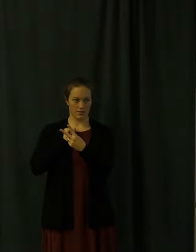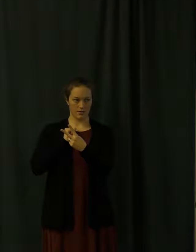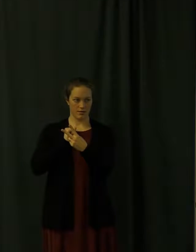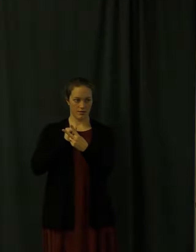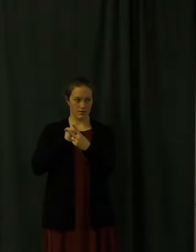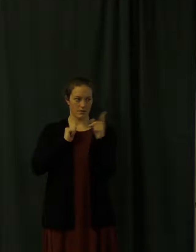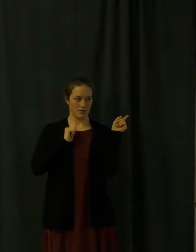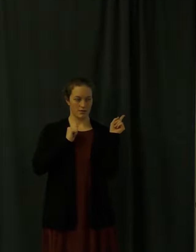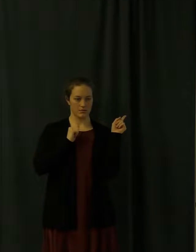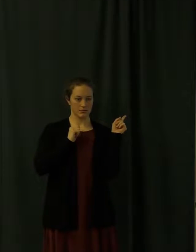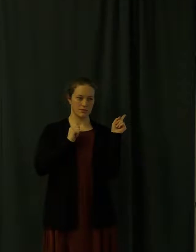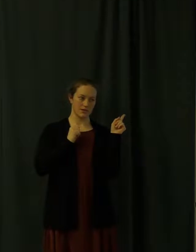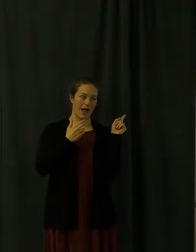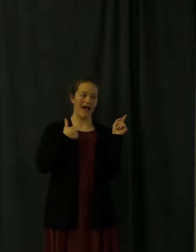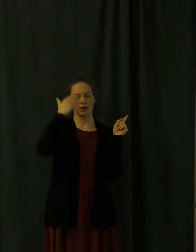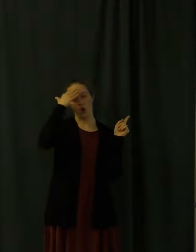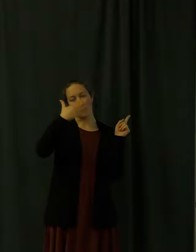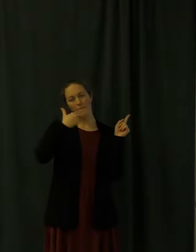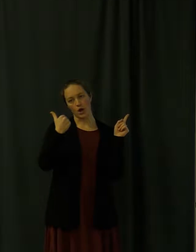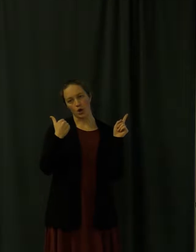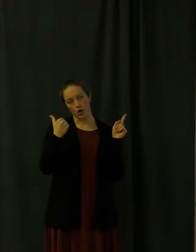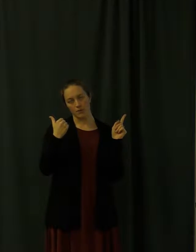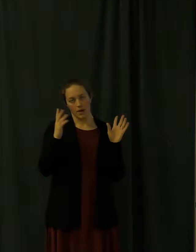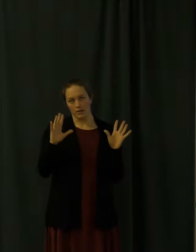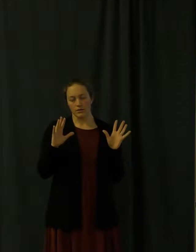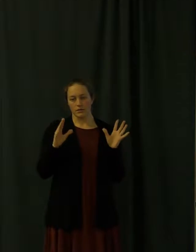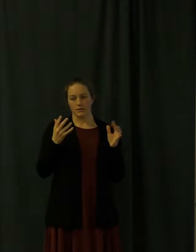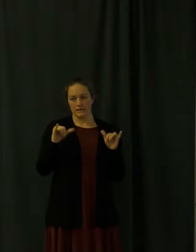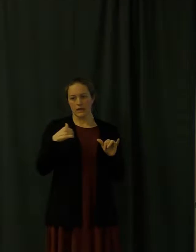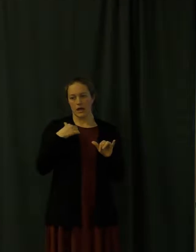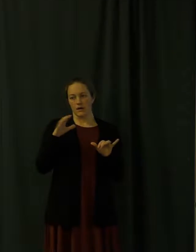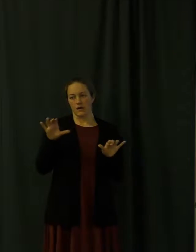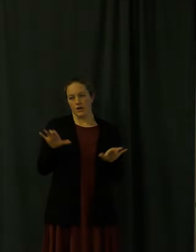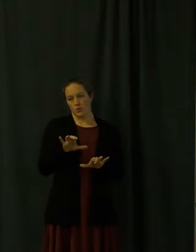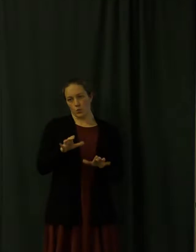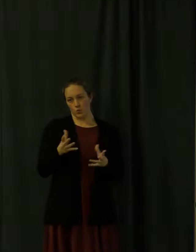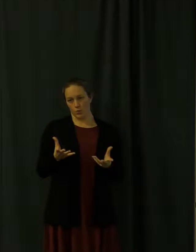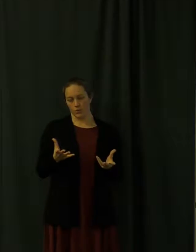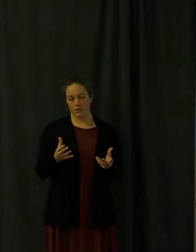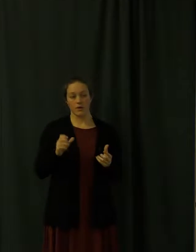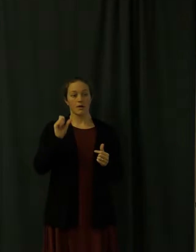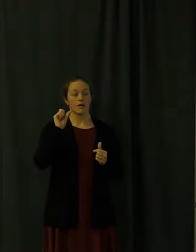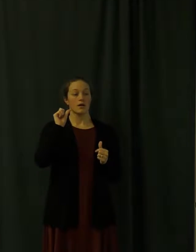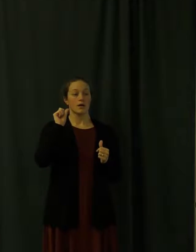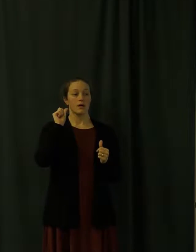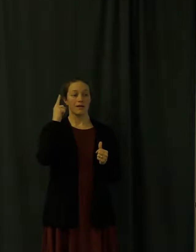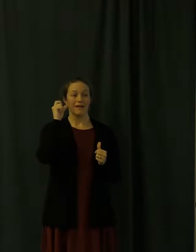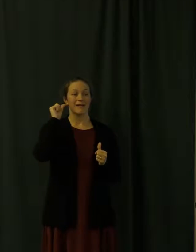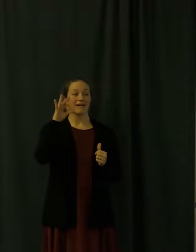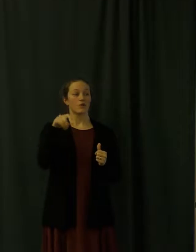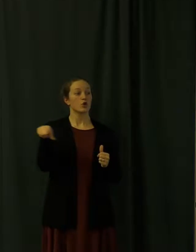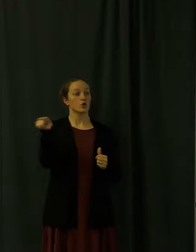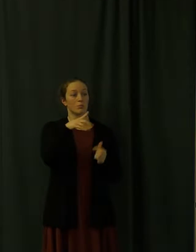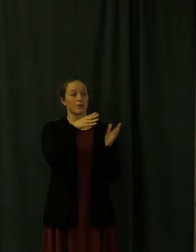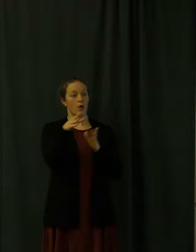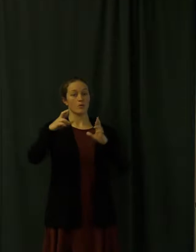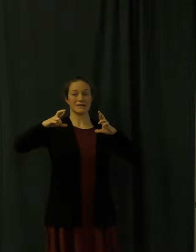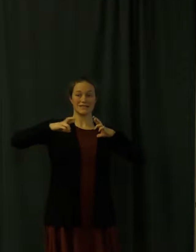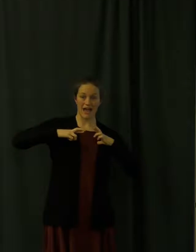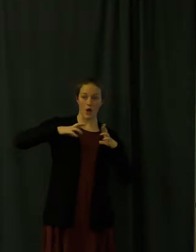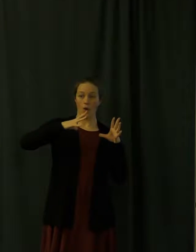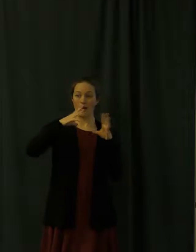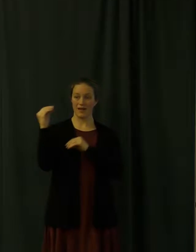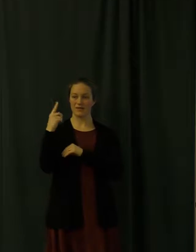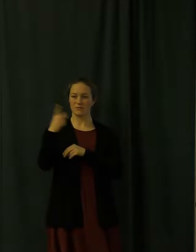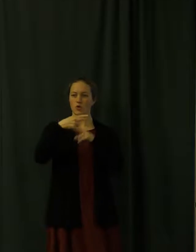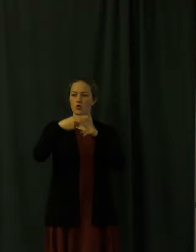this is poor form for me to do. I know better than this. But now, all that to say is, if you are retiring or leaving or whatever, there is something